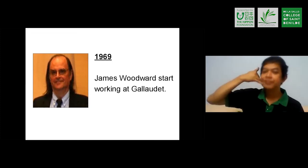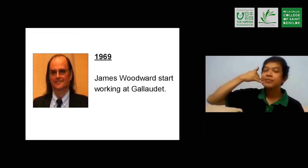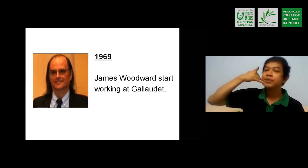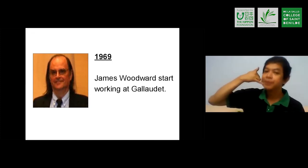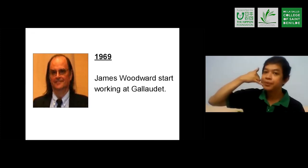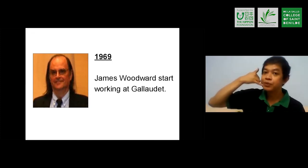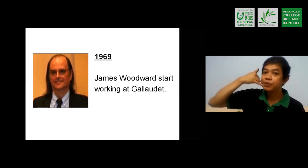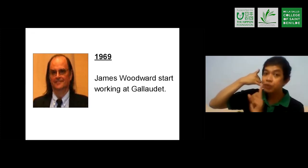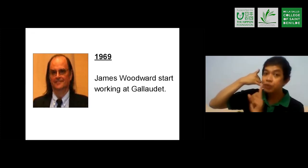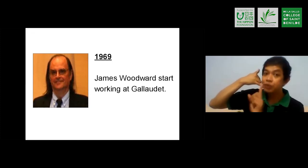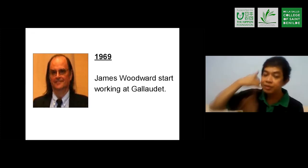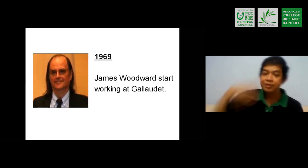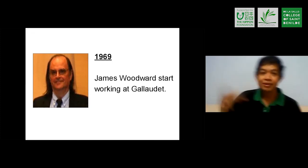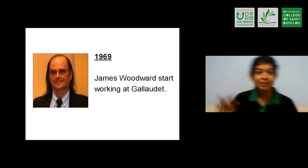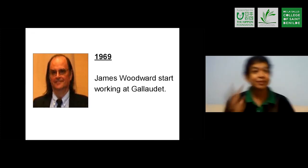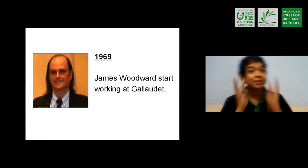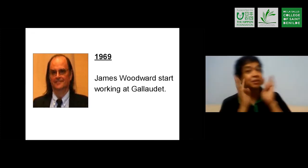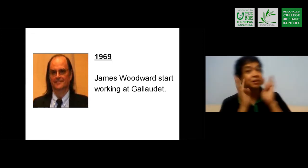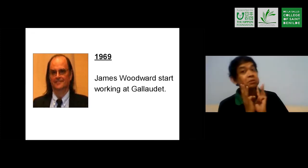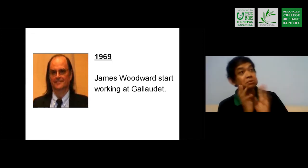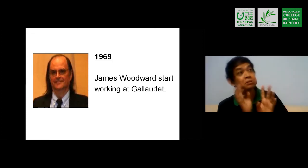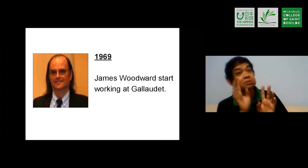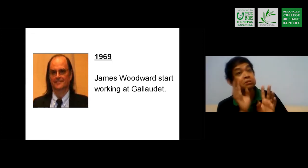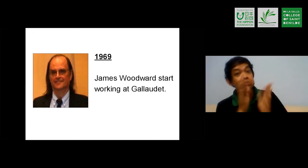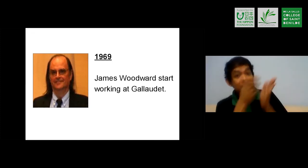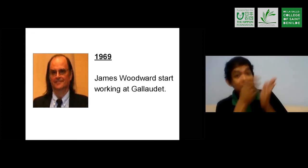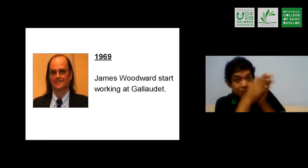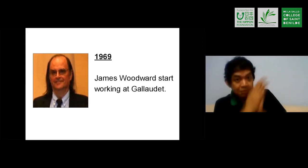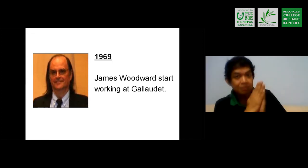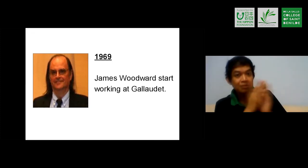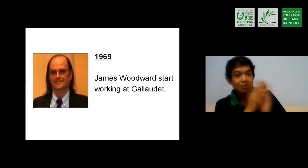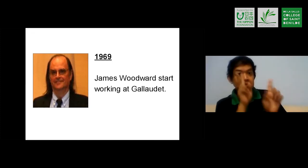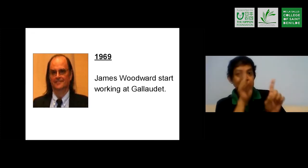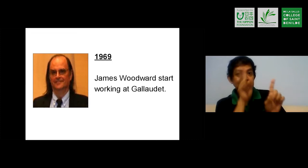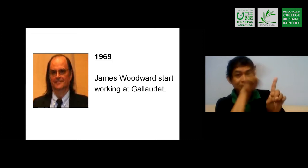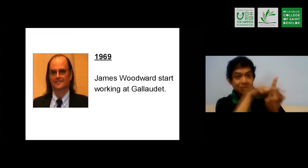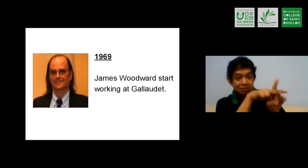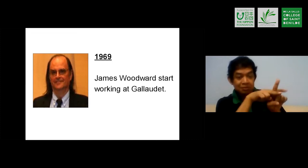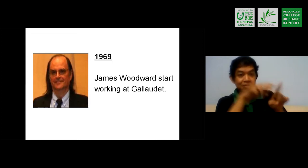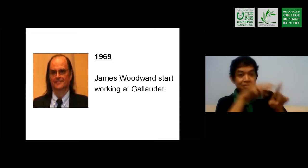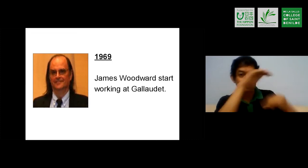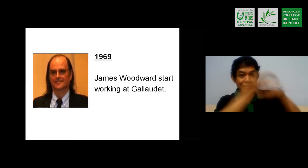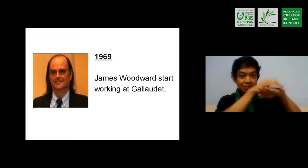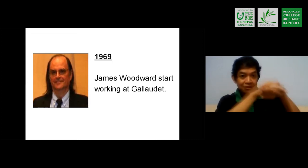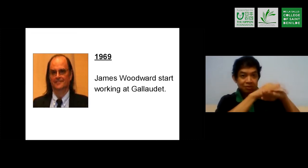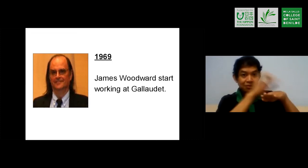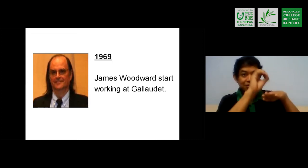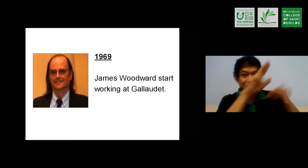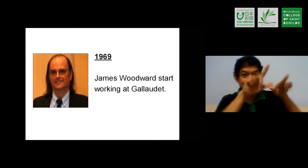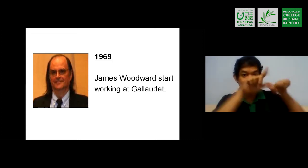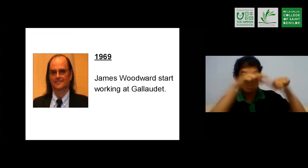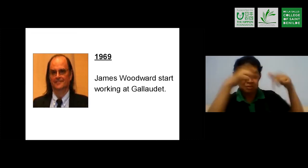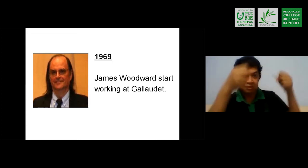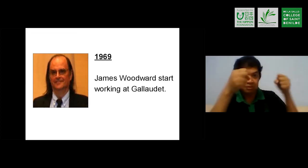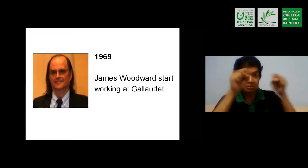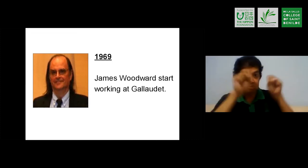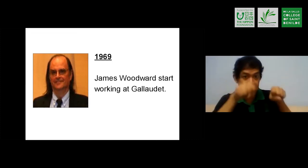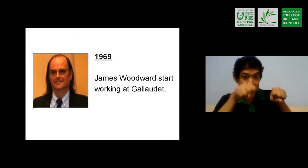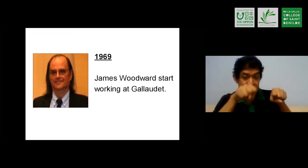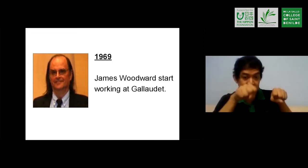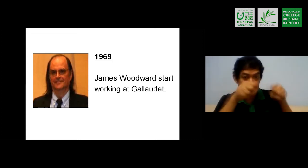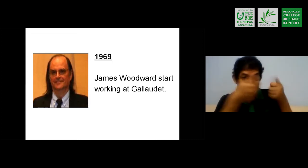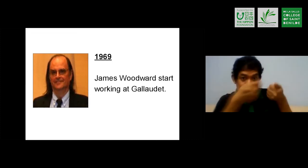Stokey, who was then an English teacher at the time. He was then connected with Stokey, and he